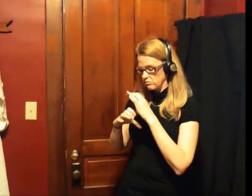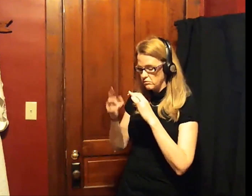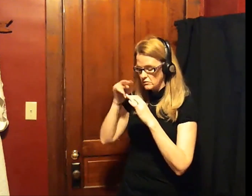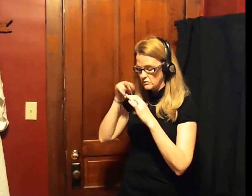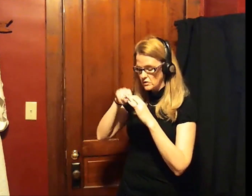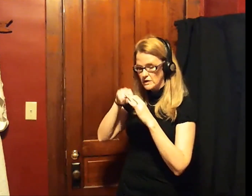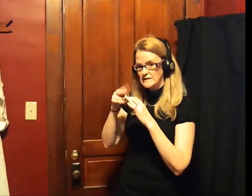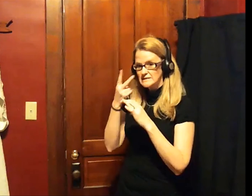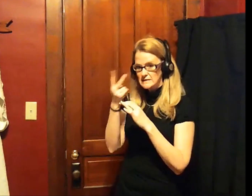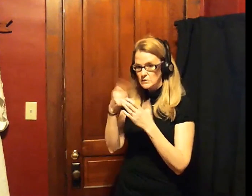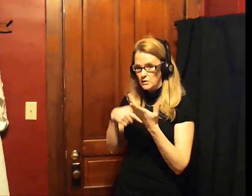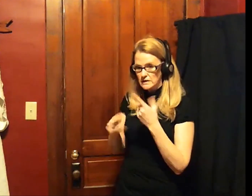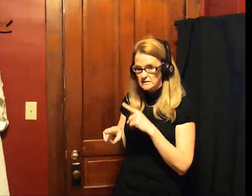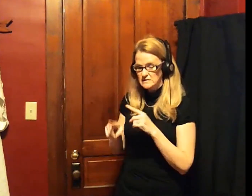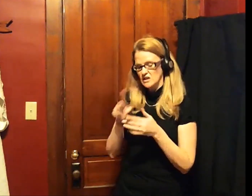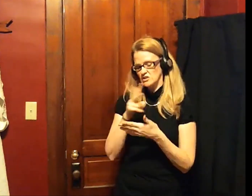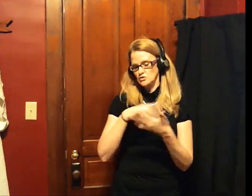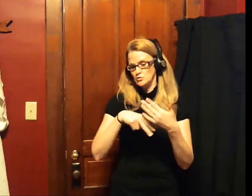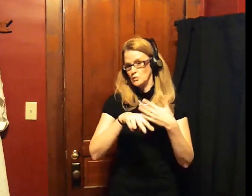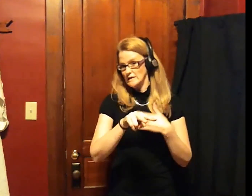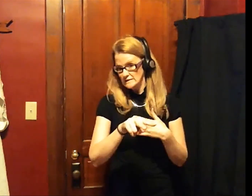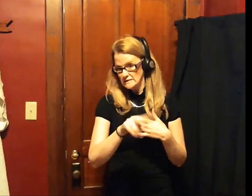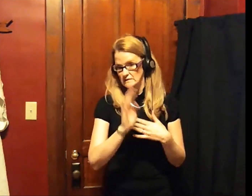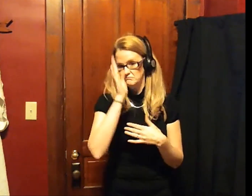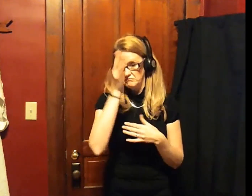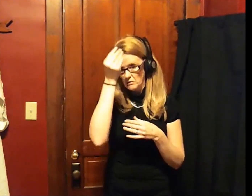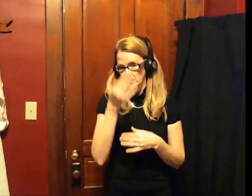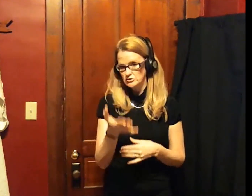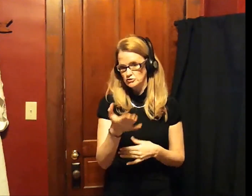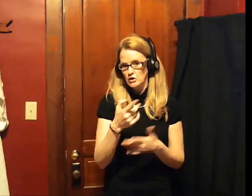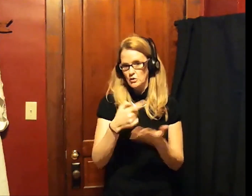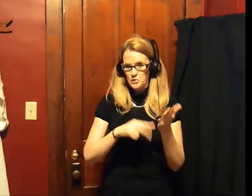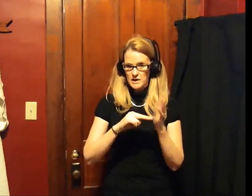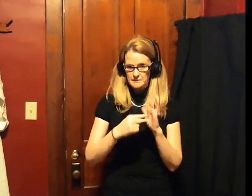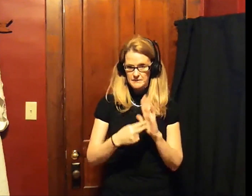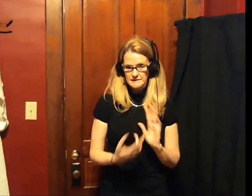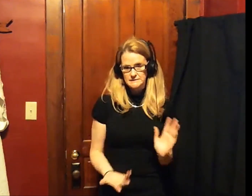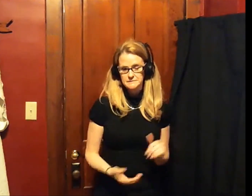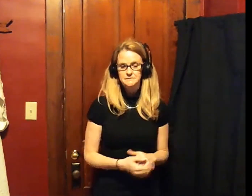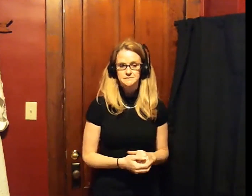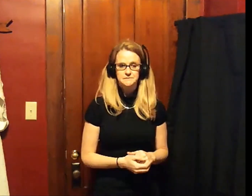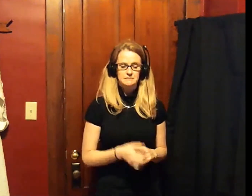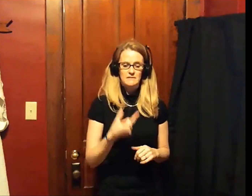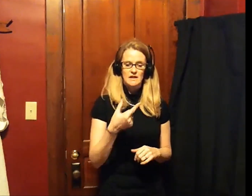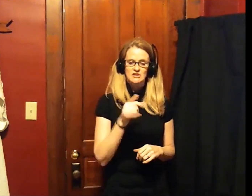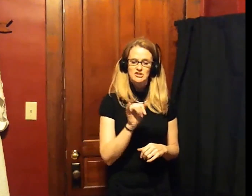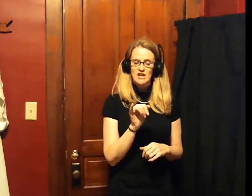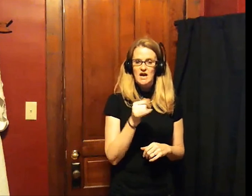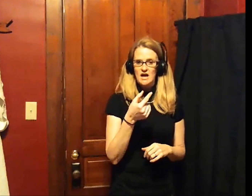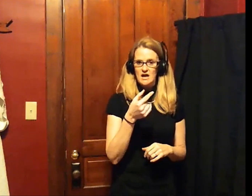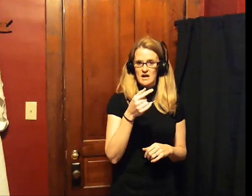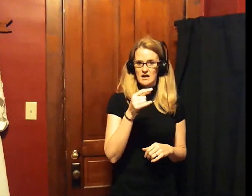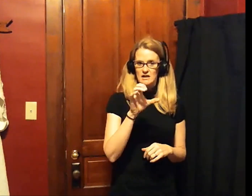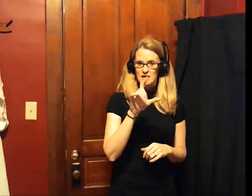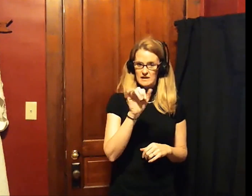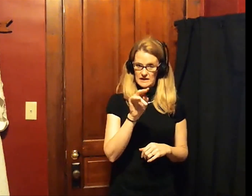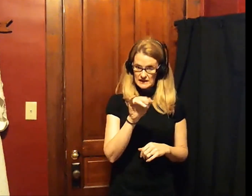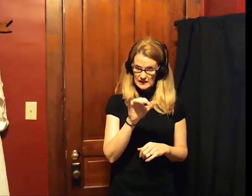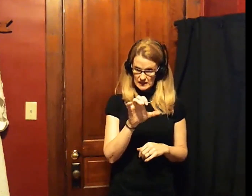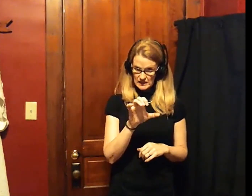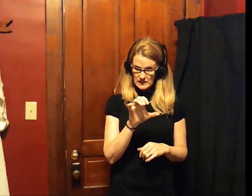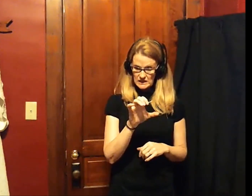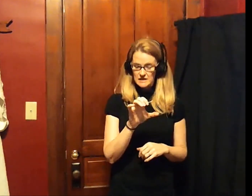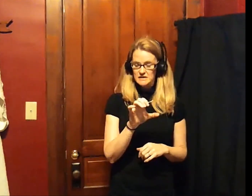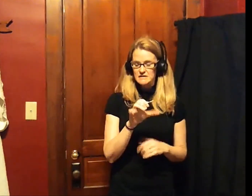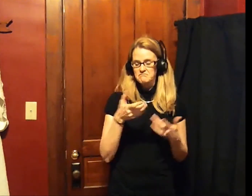them. Then your doctor will let you know within 2 weeks what the results of those are. So that's it from the